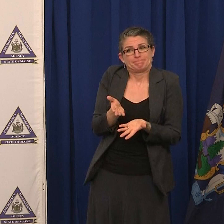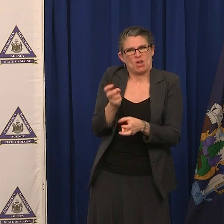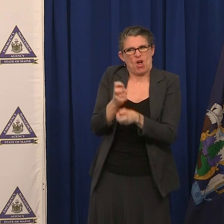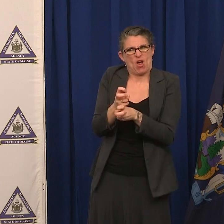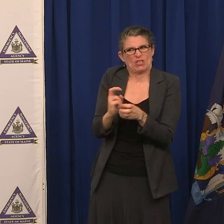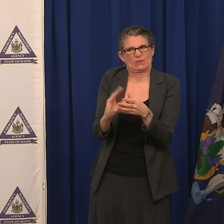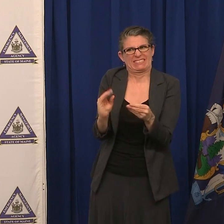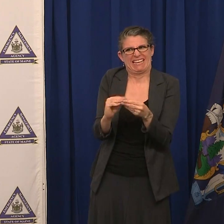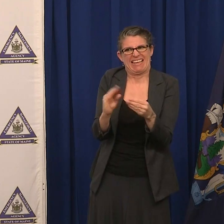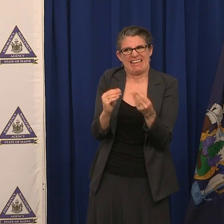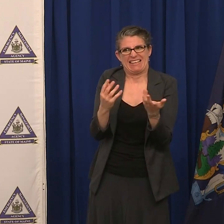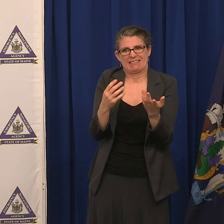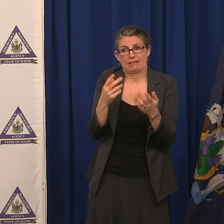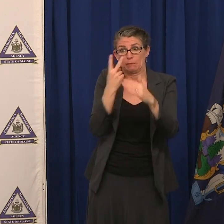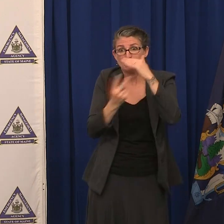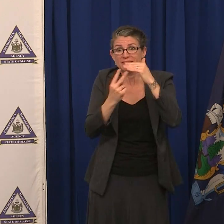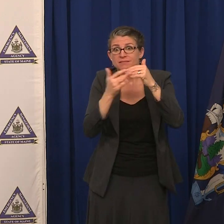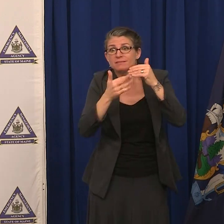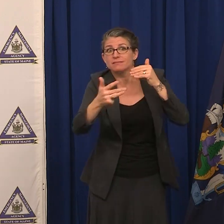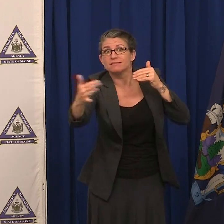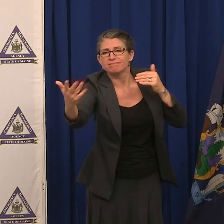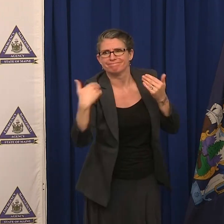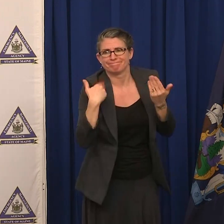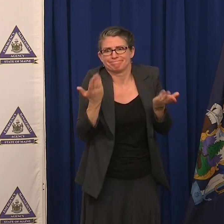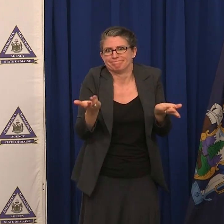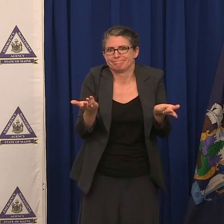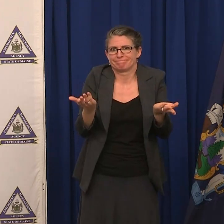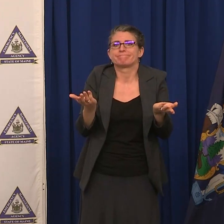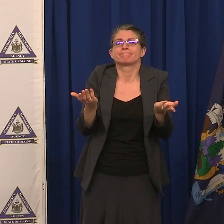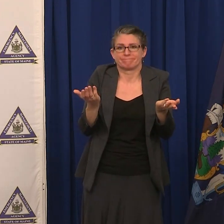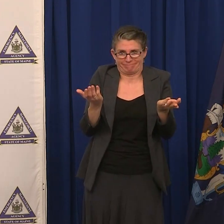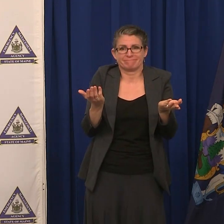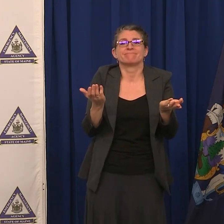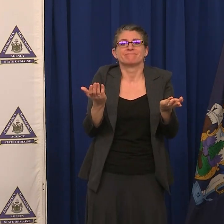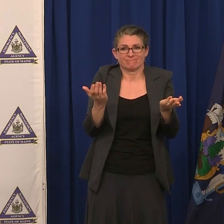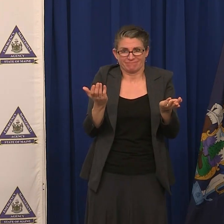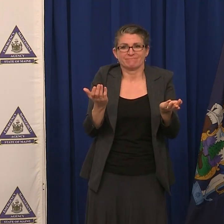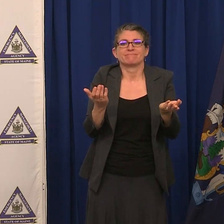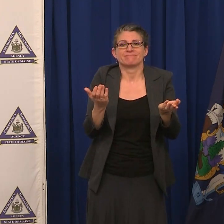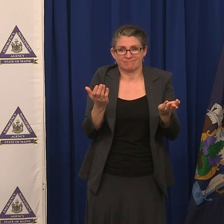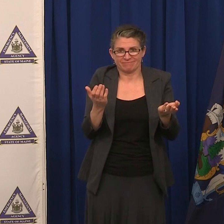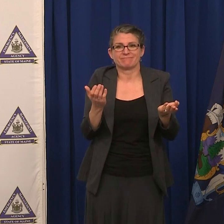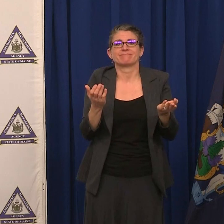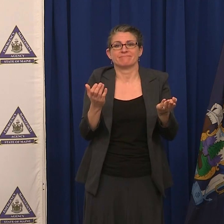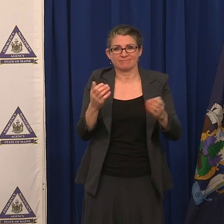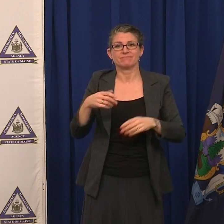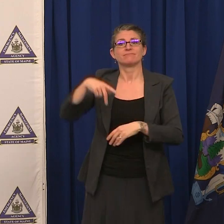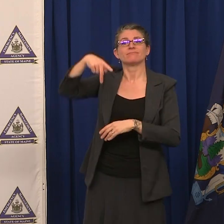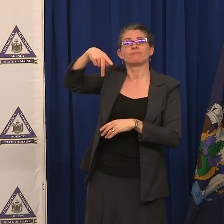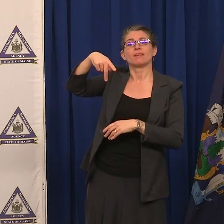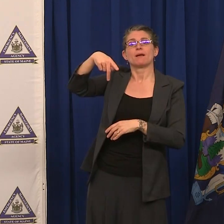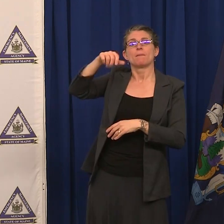paltry amount of PPE in comparison to what we've asked for. These additional